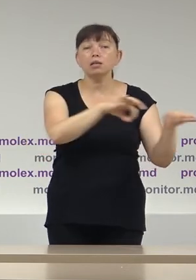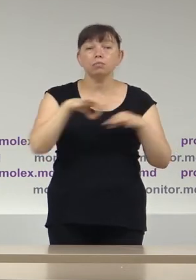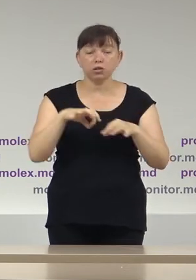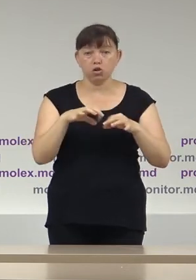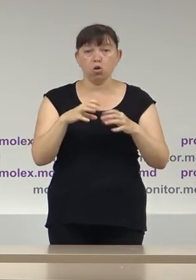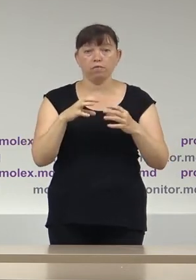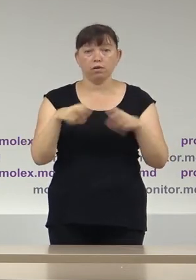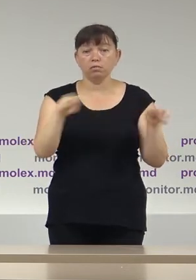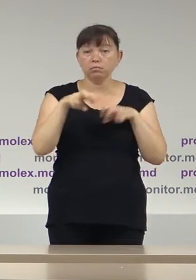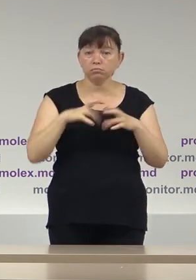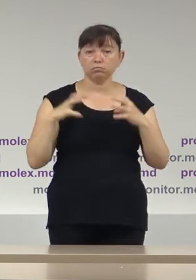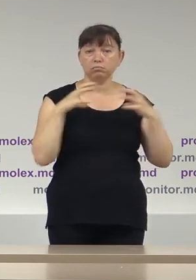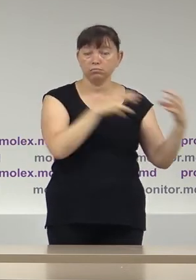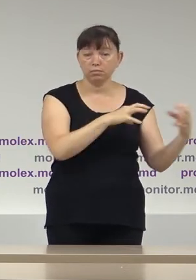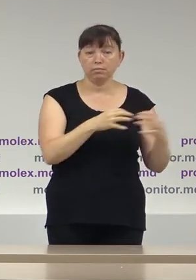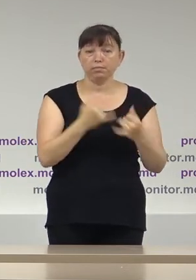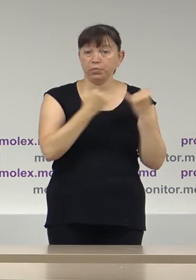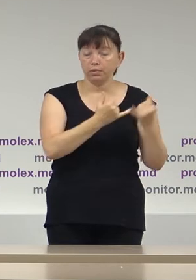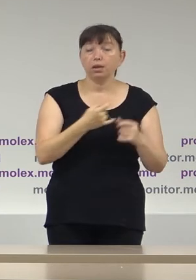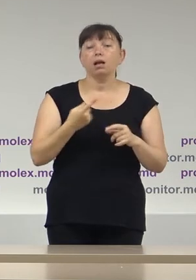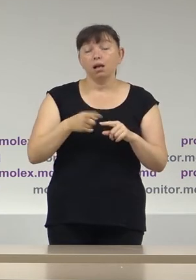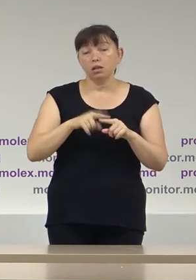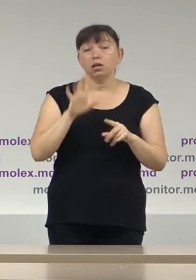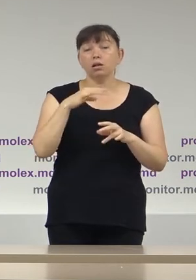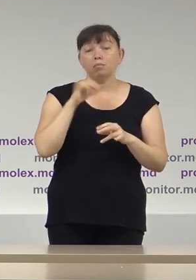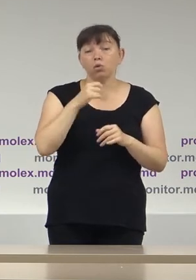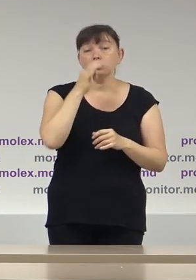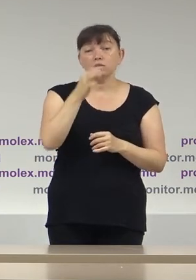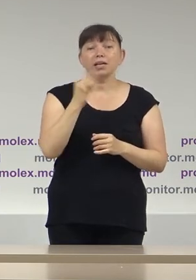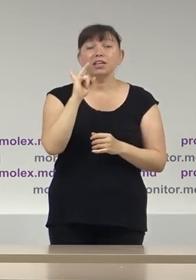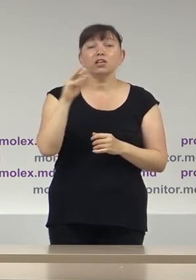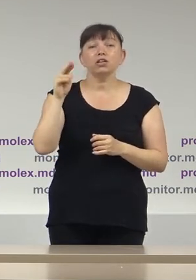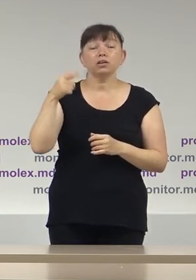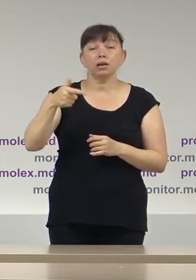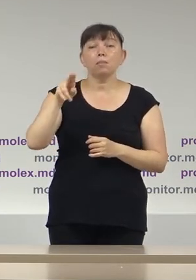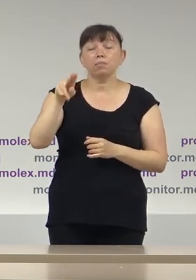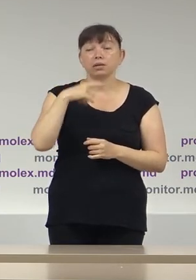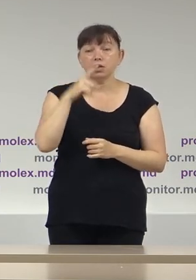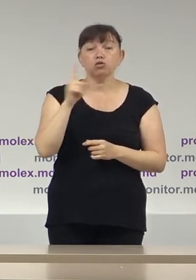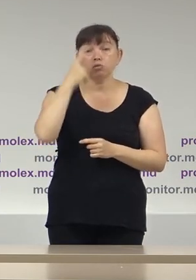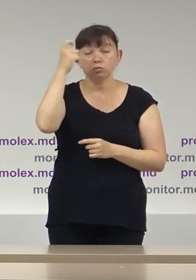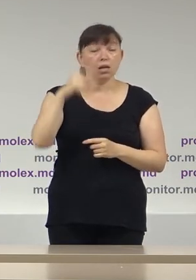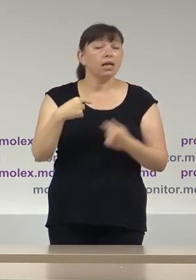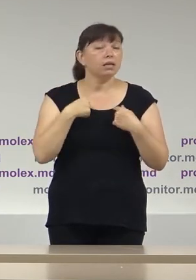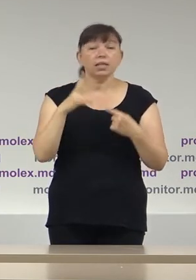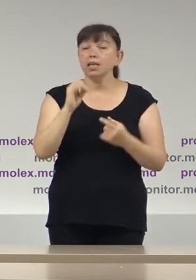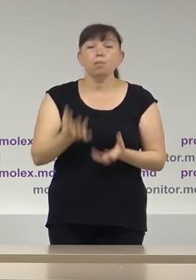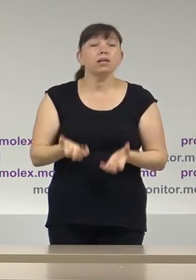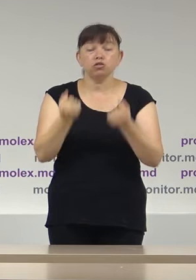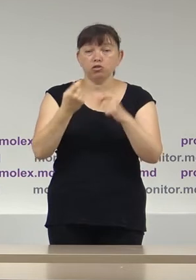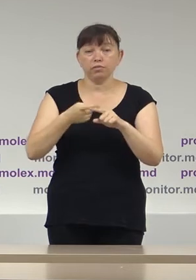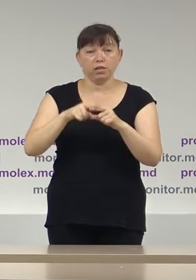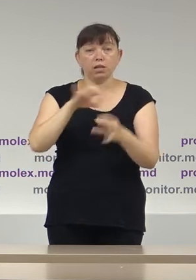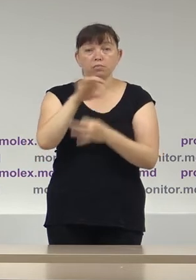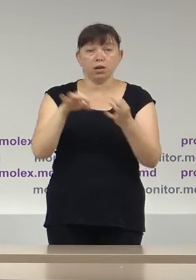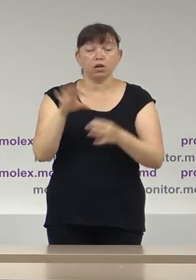asking for a decision that would regulate the organized transportation of voters. In this regard, I will present the response of one